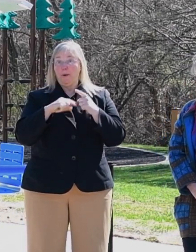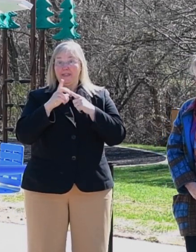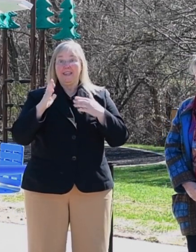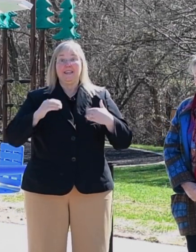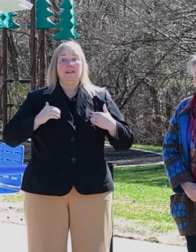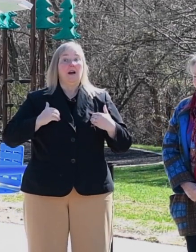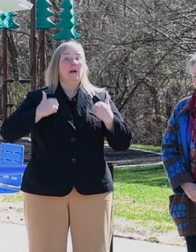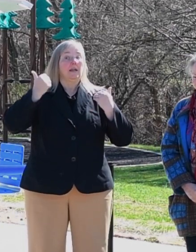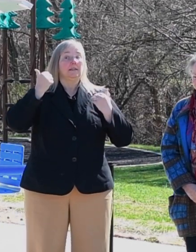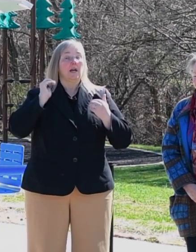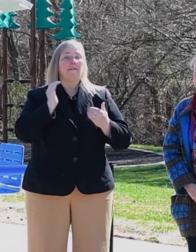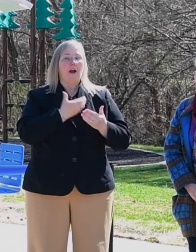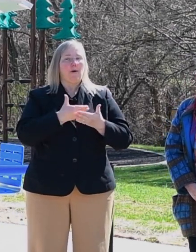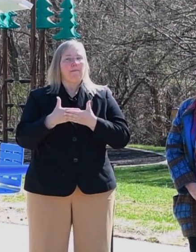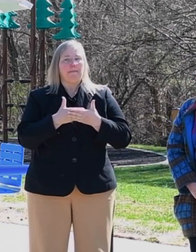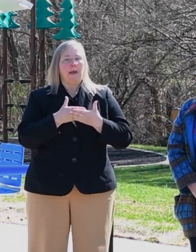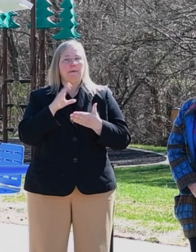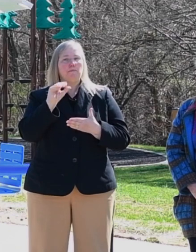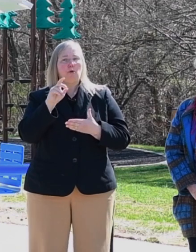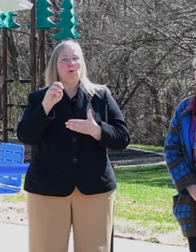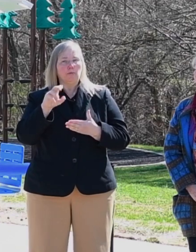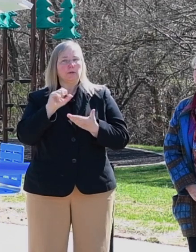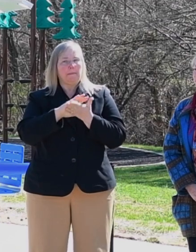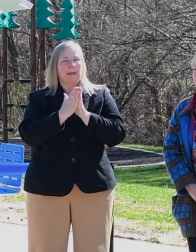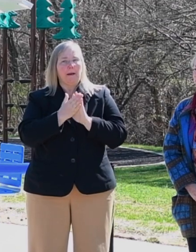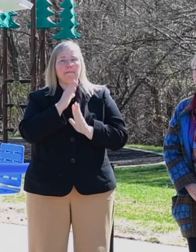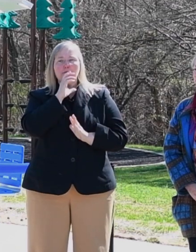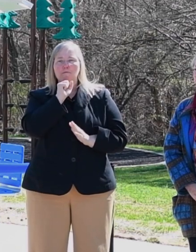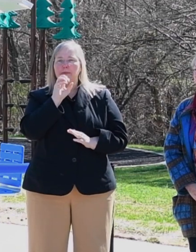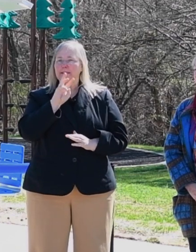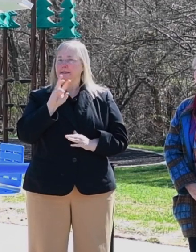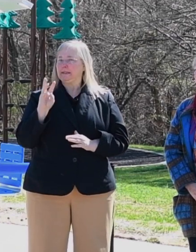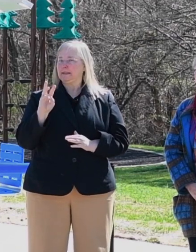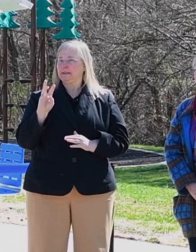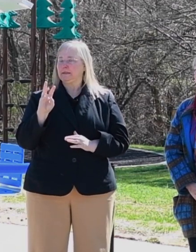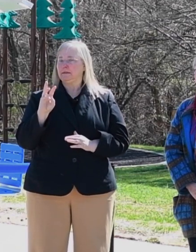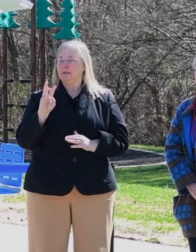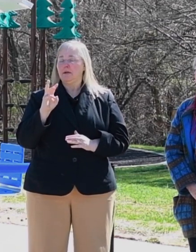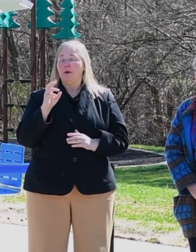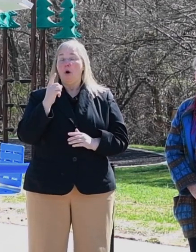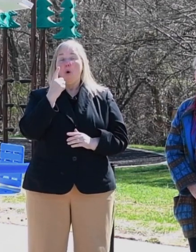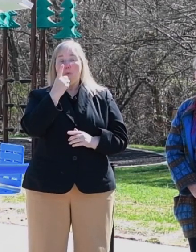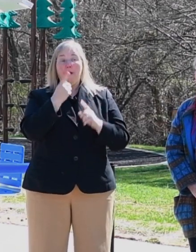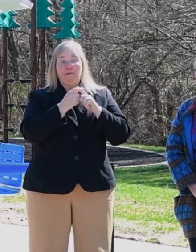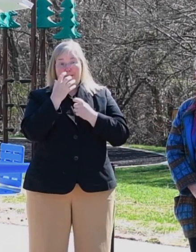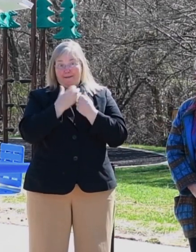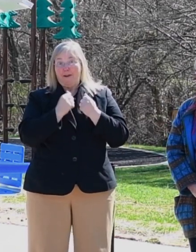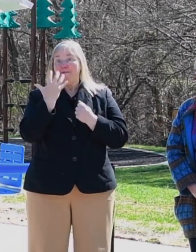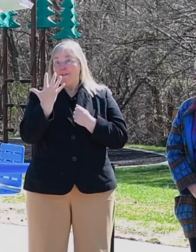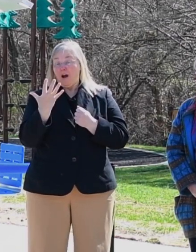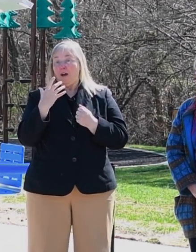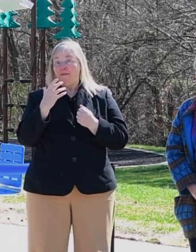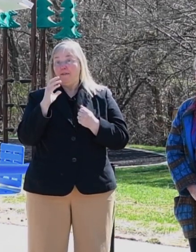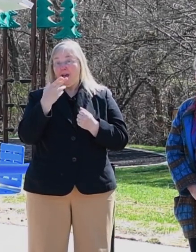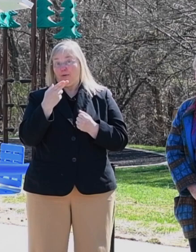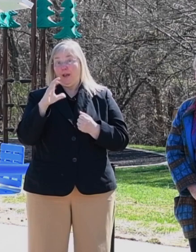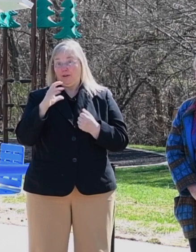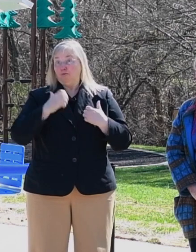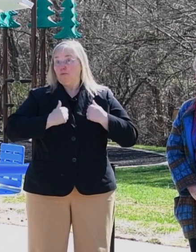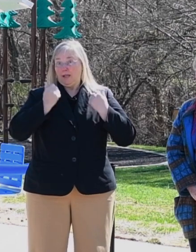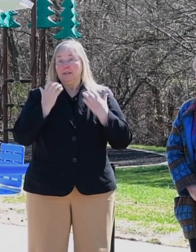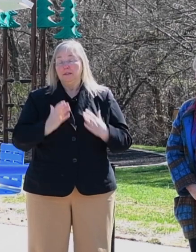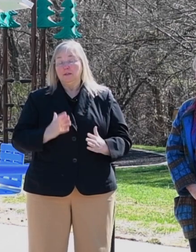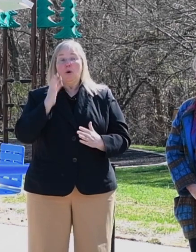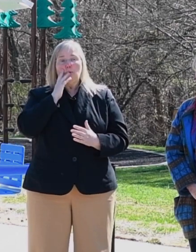of our baby boomers is 66, 1 in 5 Howard County residents will be 65 and older.